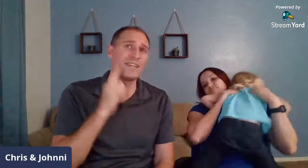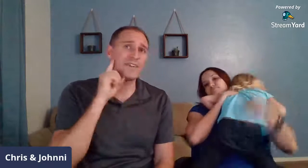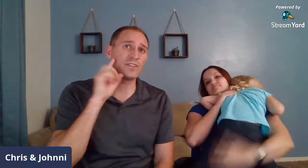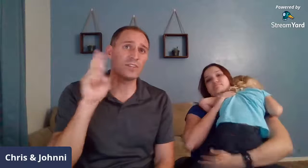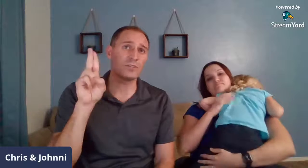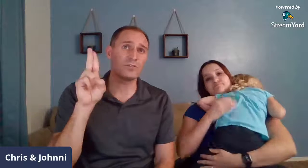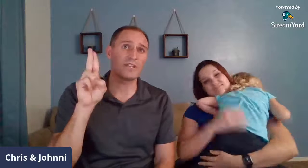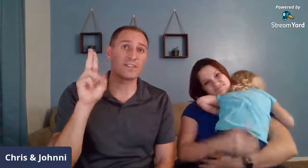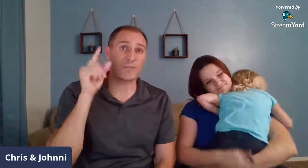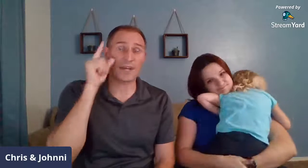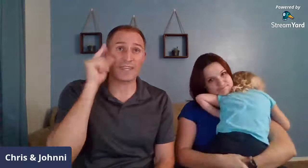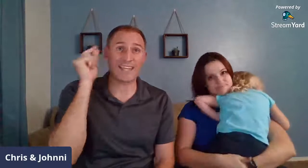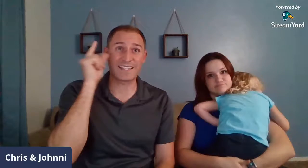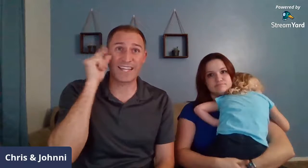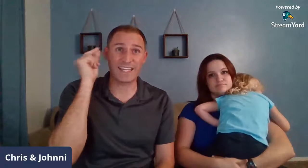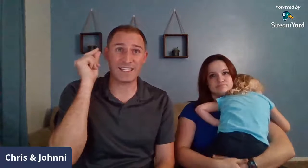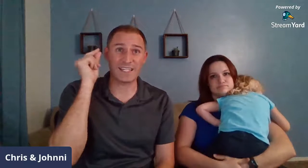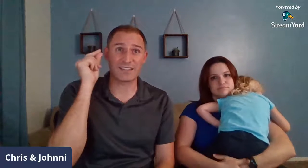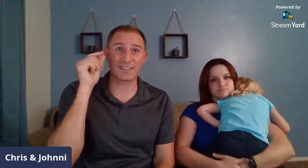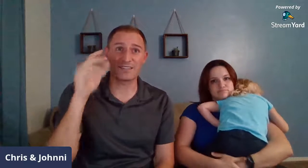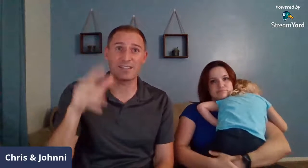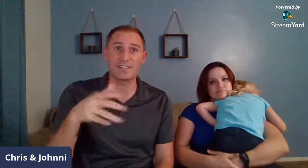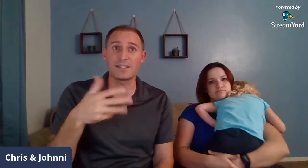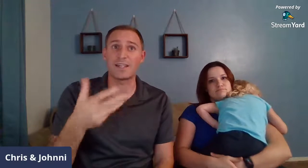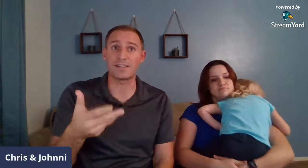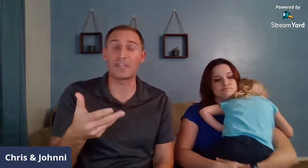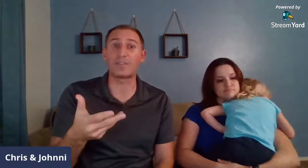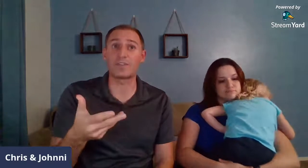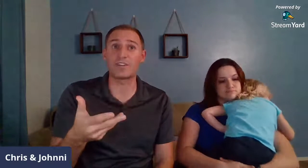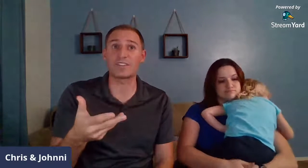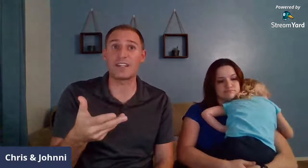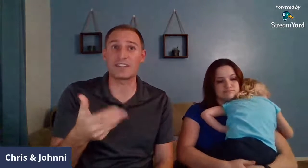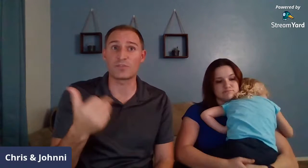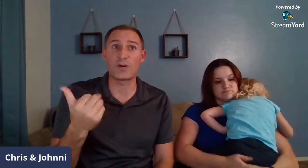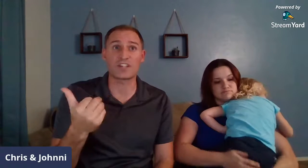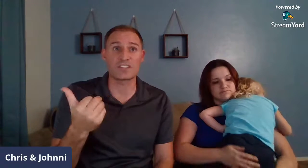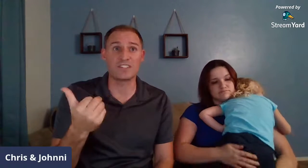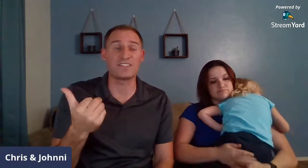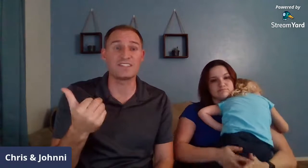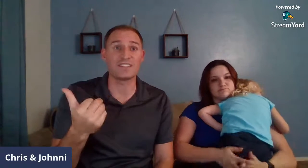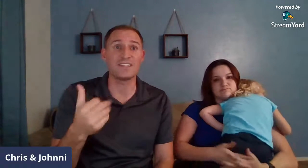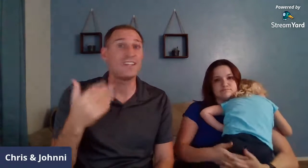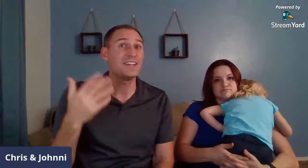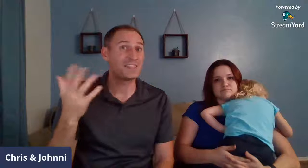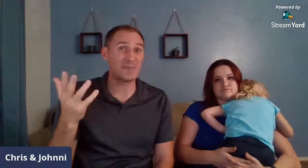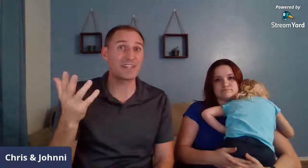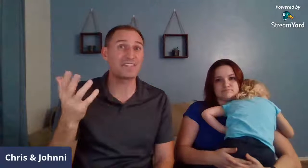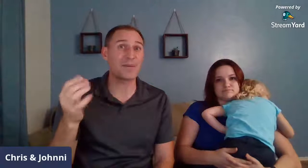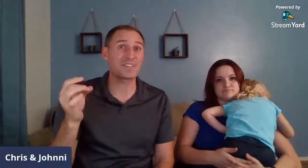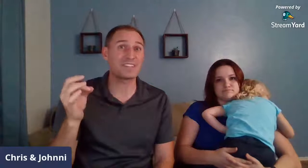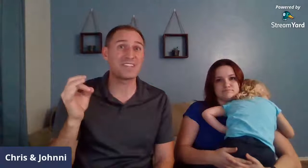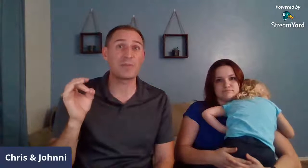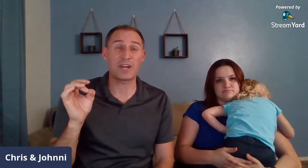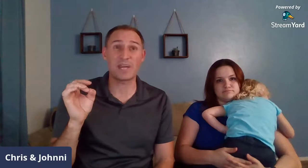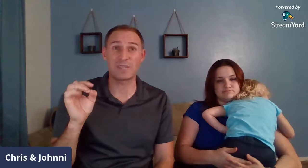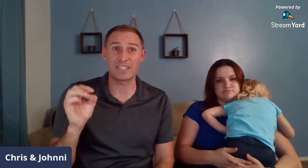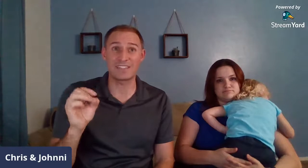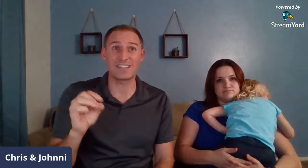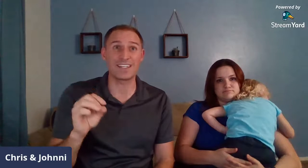Deaf U, and it's about Gallaudet, and that's the Deaf University that's in Washington, D.C., been established since Abraham Lincoln. It's